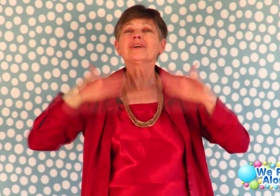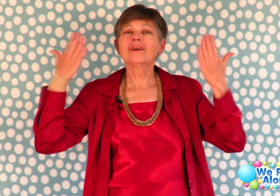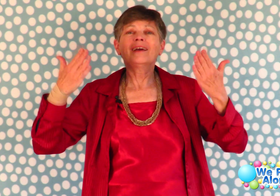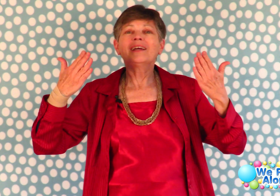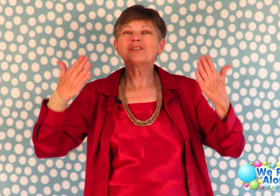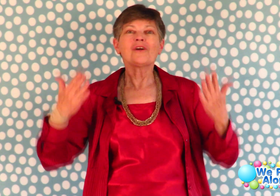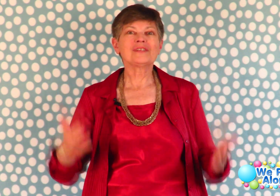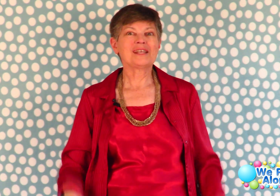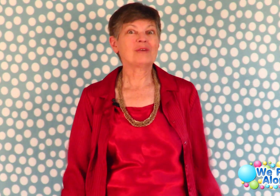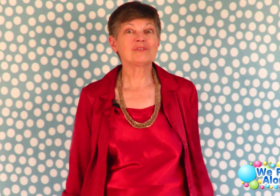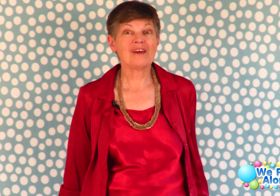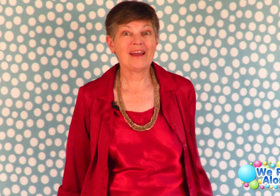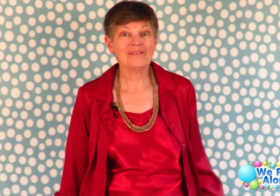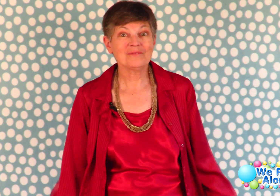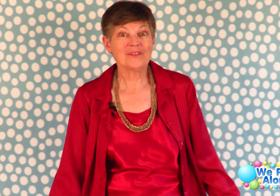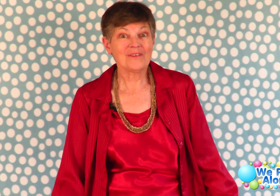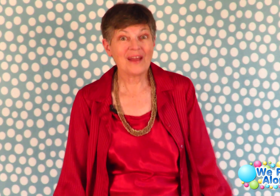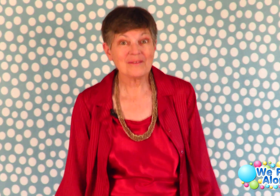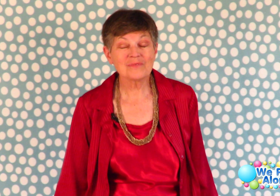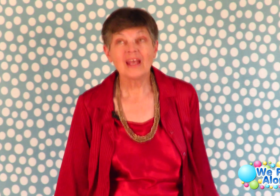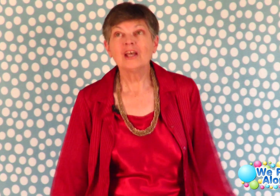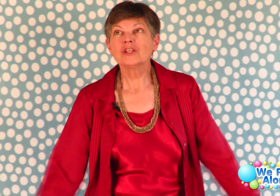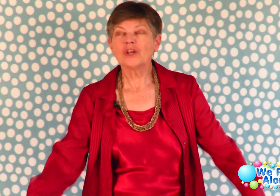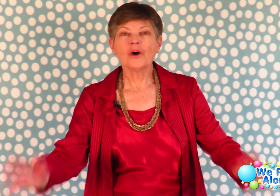cheer. It's all the same sign, all right? So